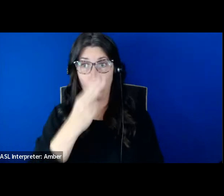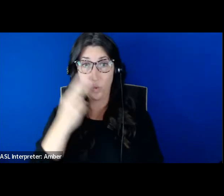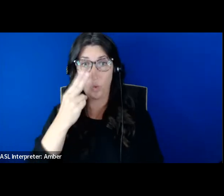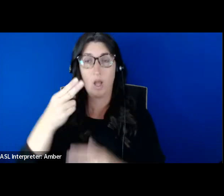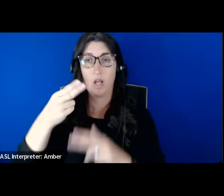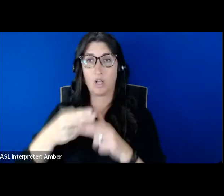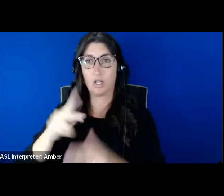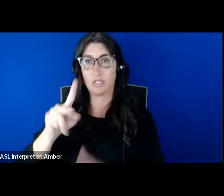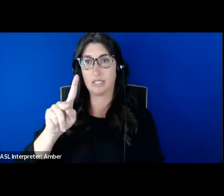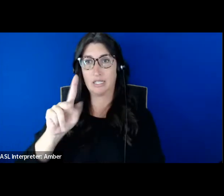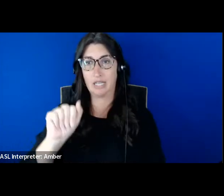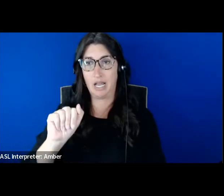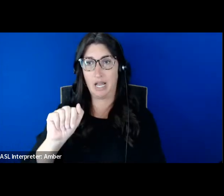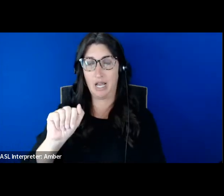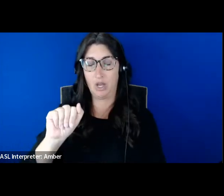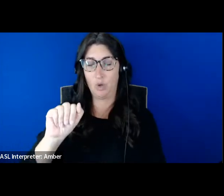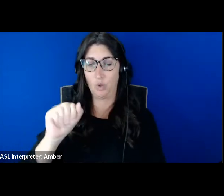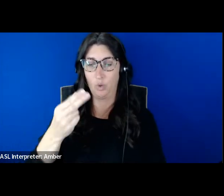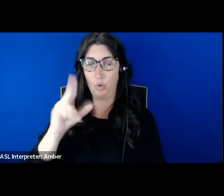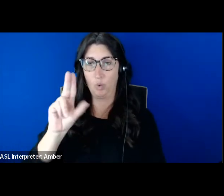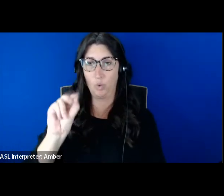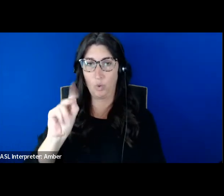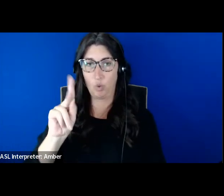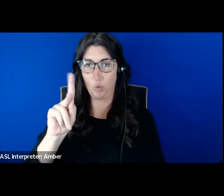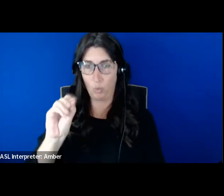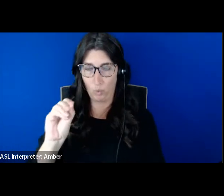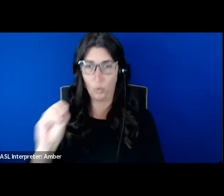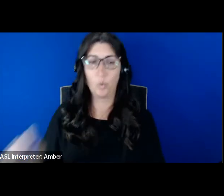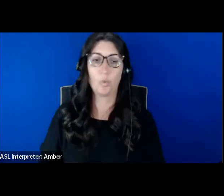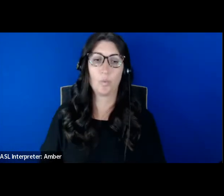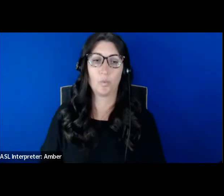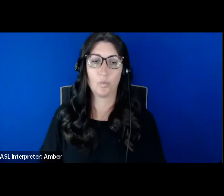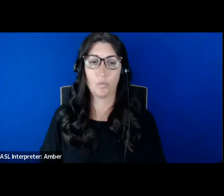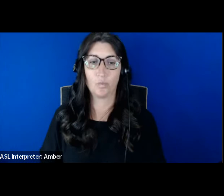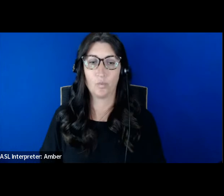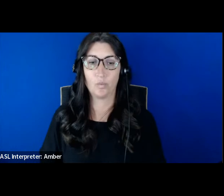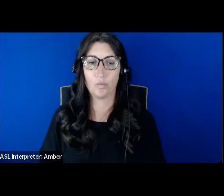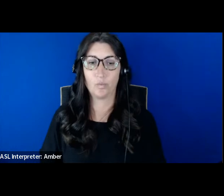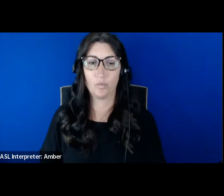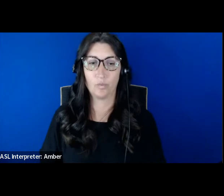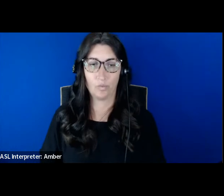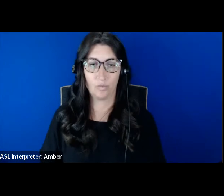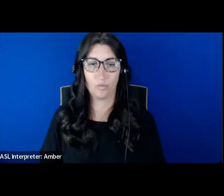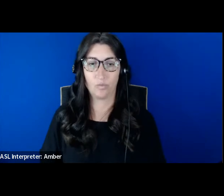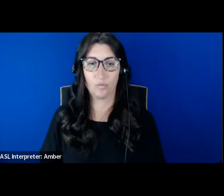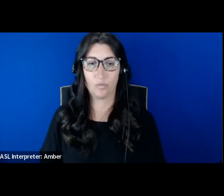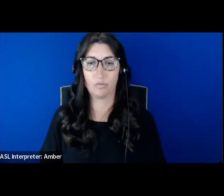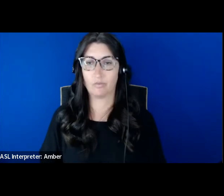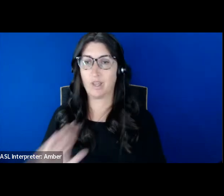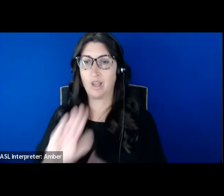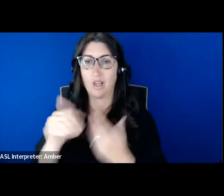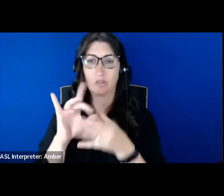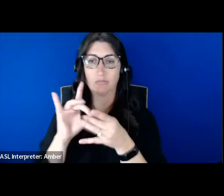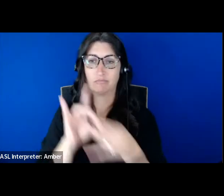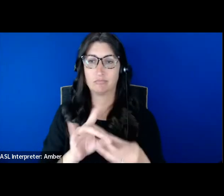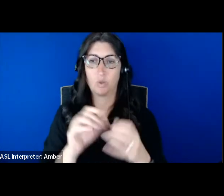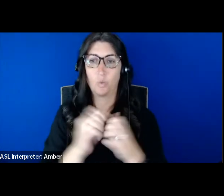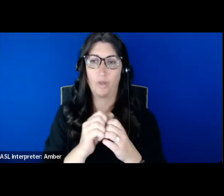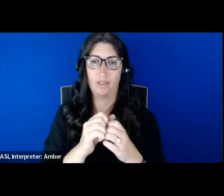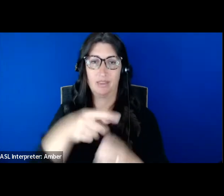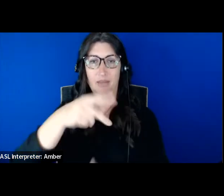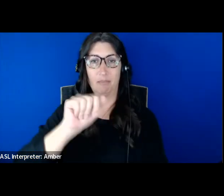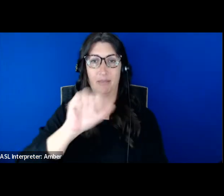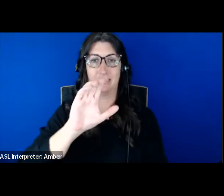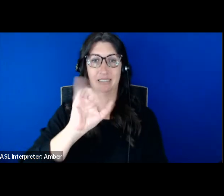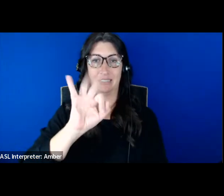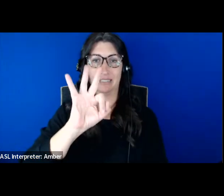Kahuku, and that's where I'm at now, and it's all part of the Pacific. Now I'm going to show you a